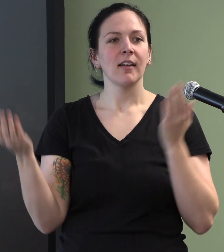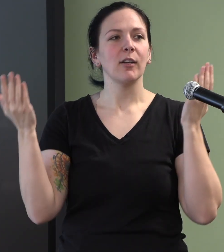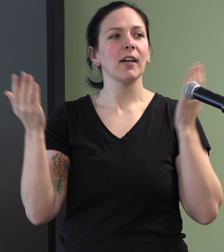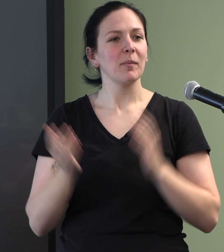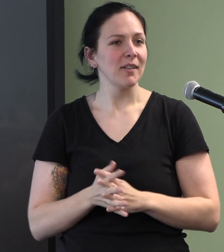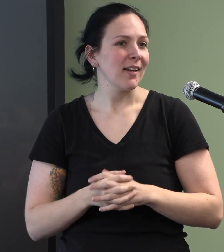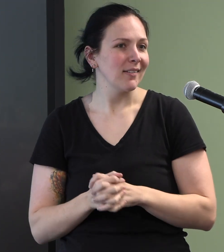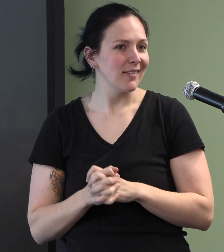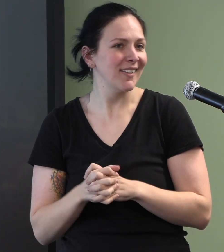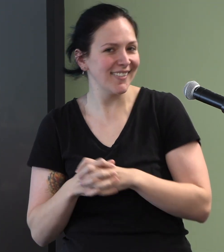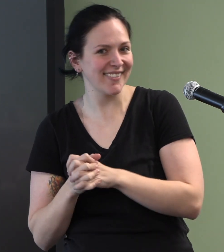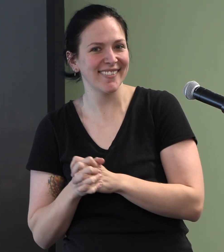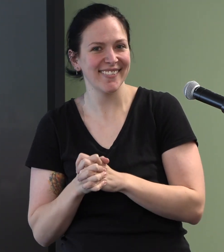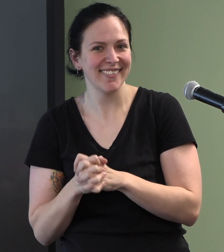here I am today.